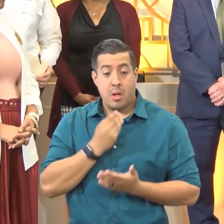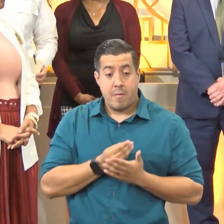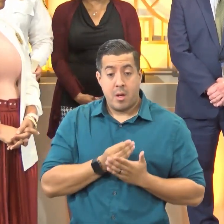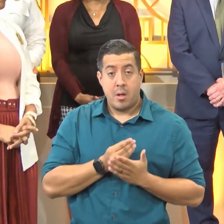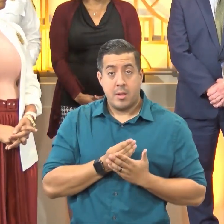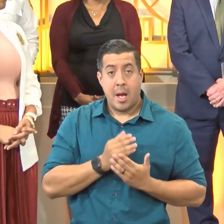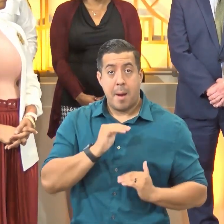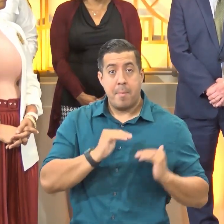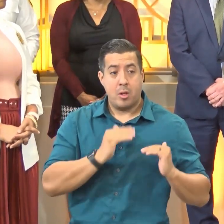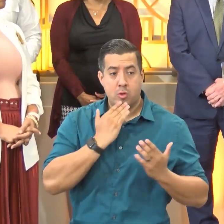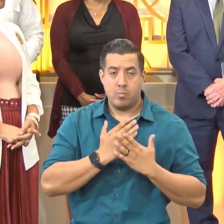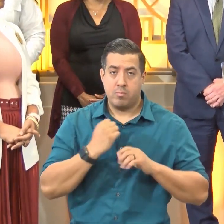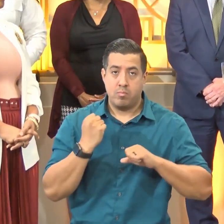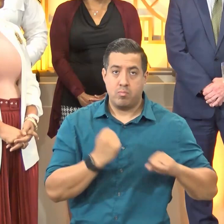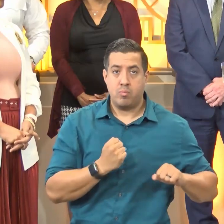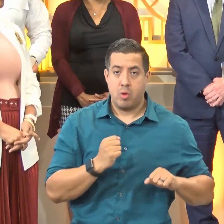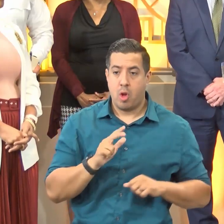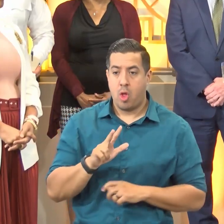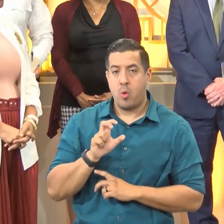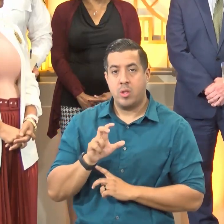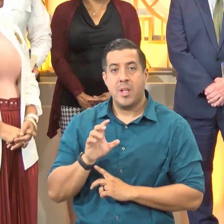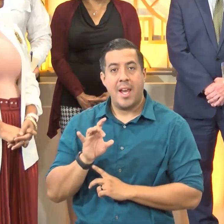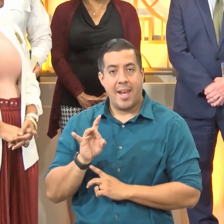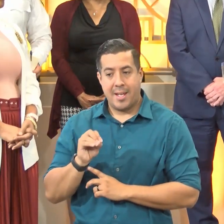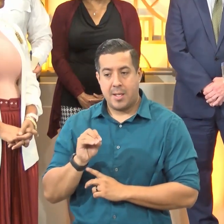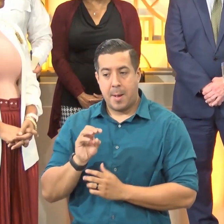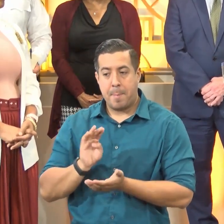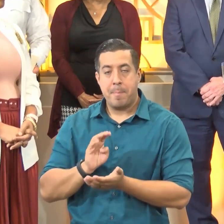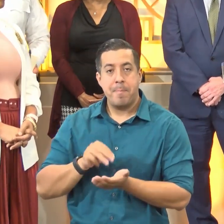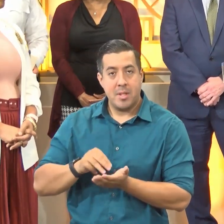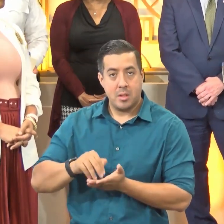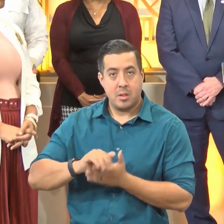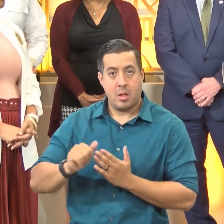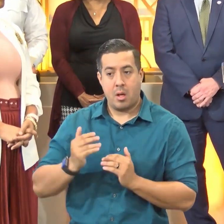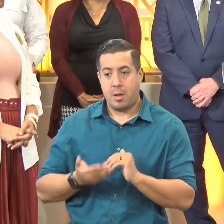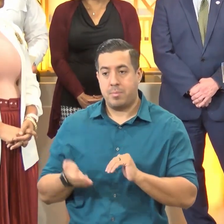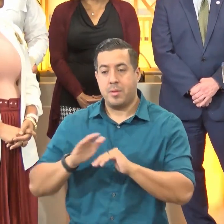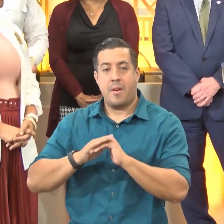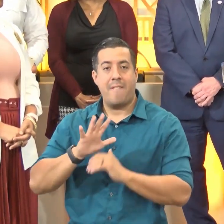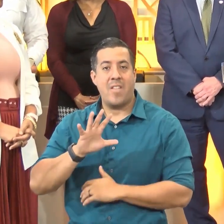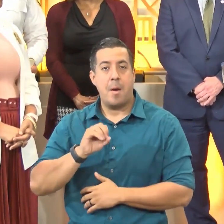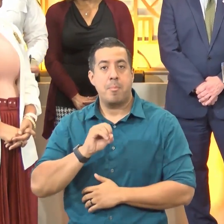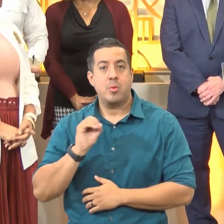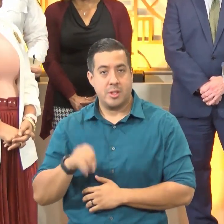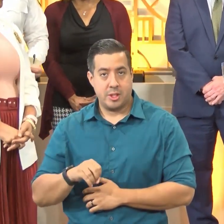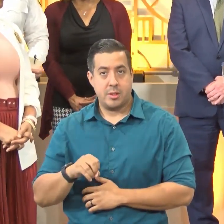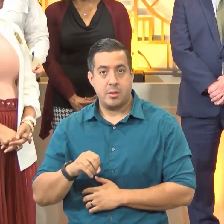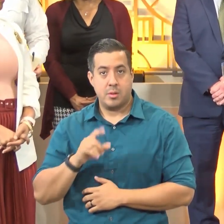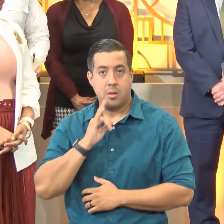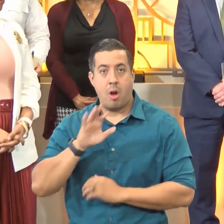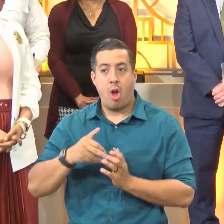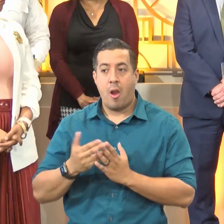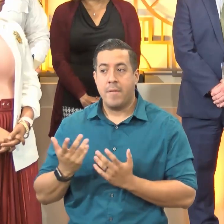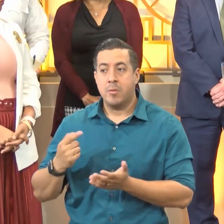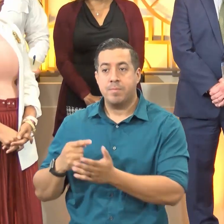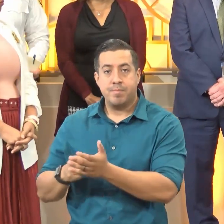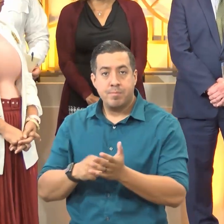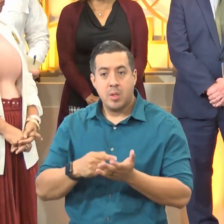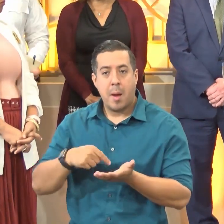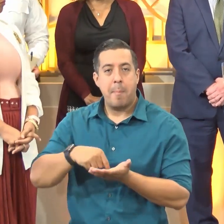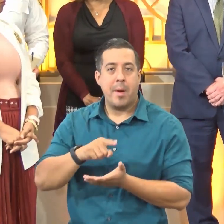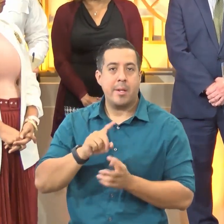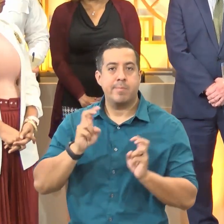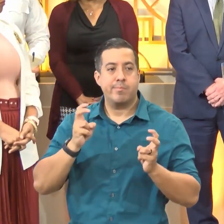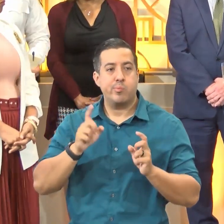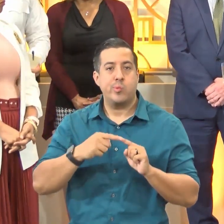with $138 million above the required 7.5% of expenditures that debt service pay as you